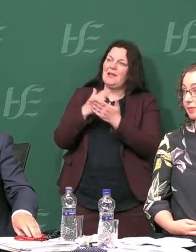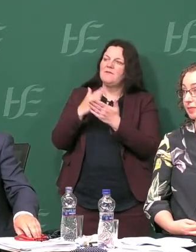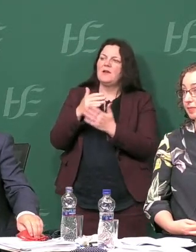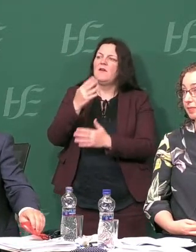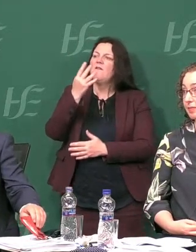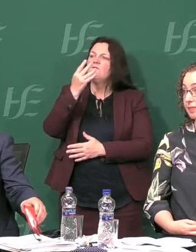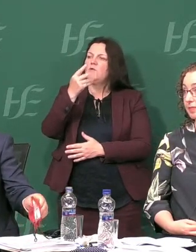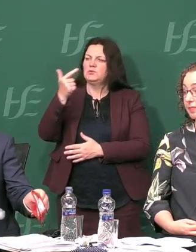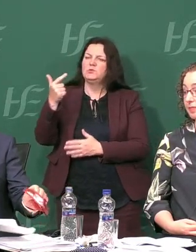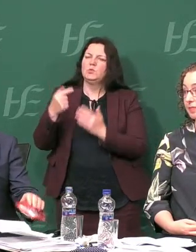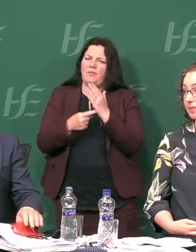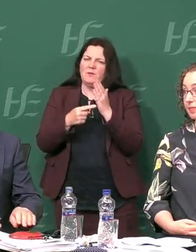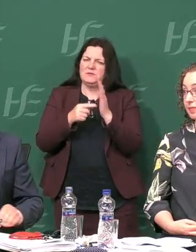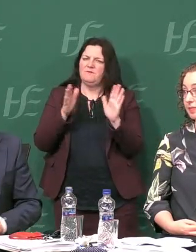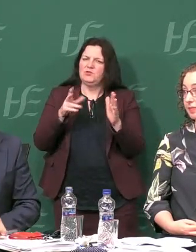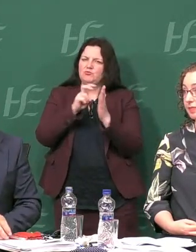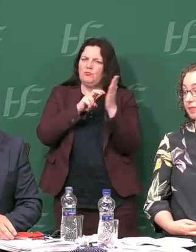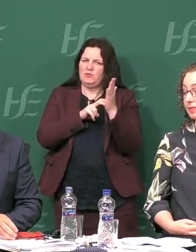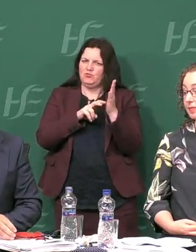2,000.